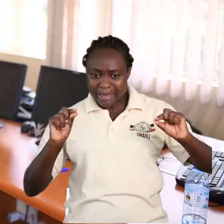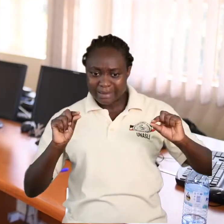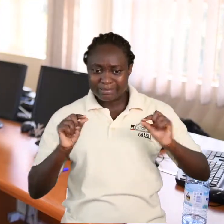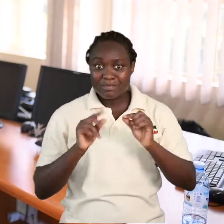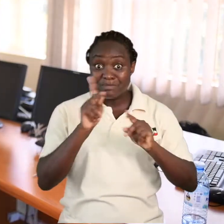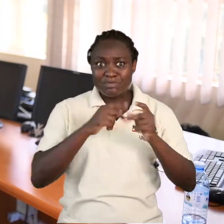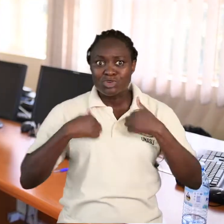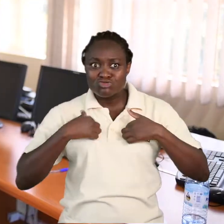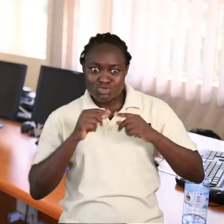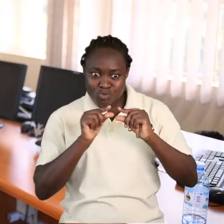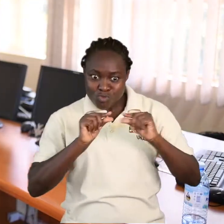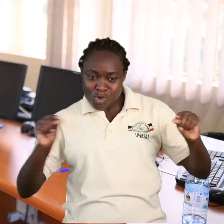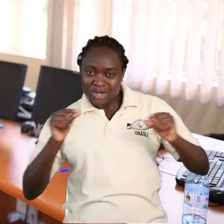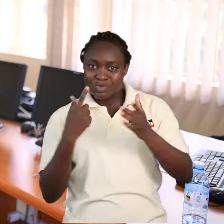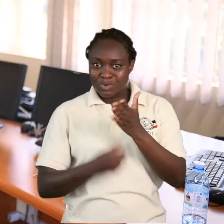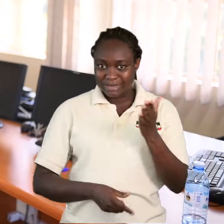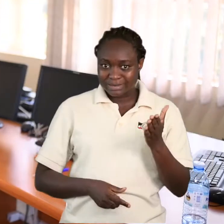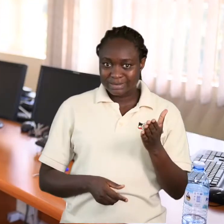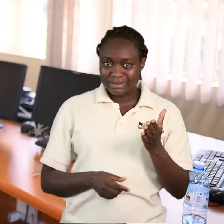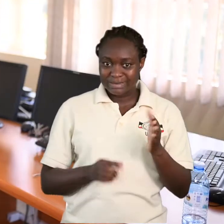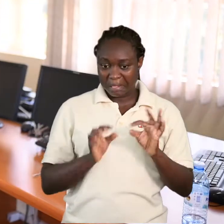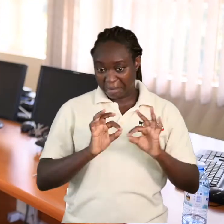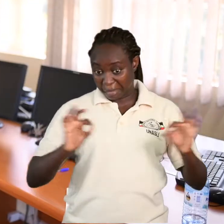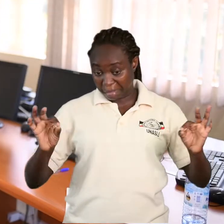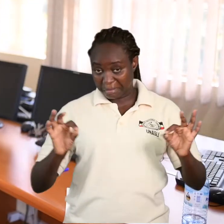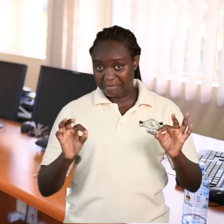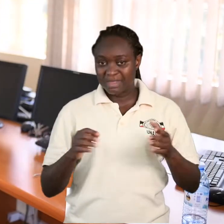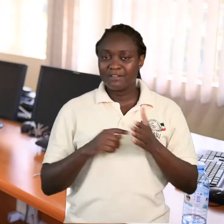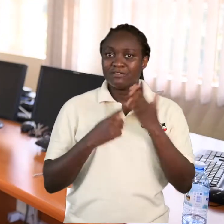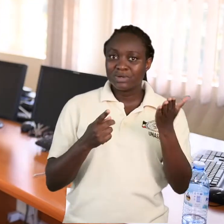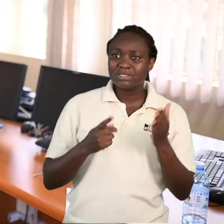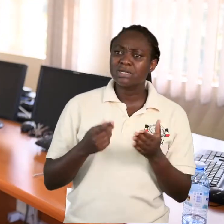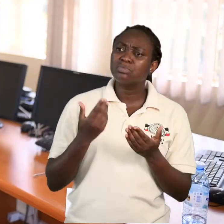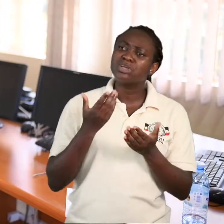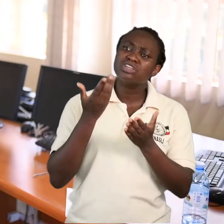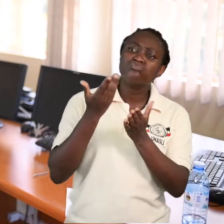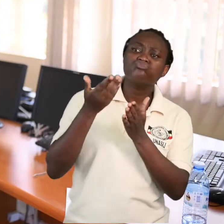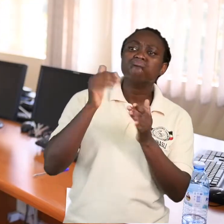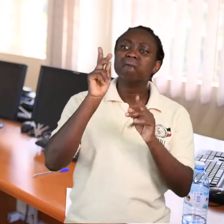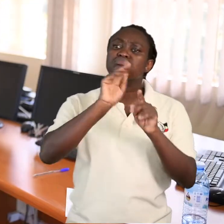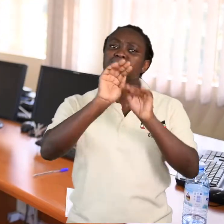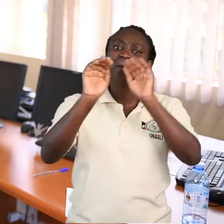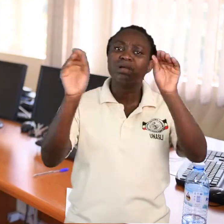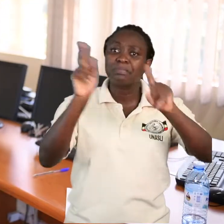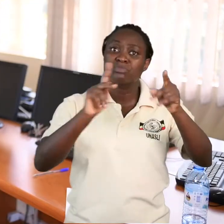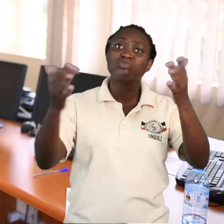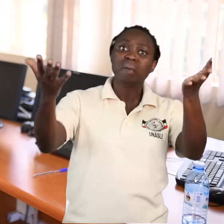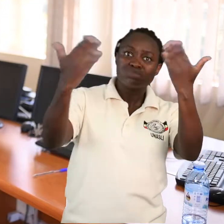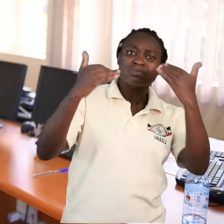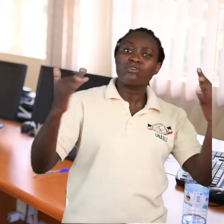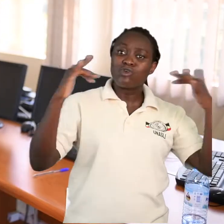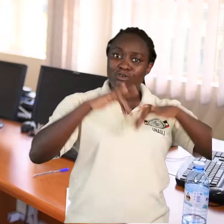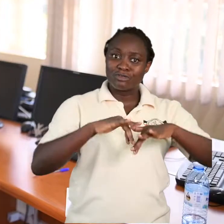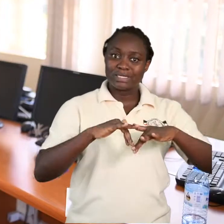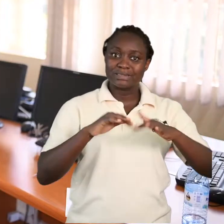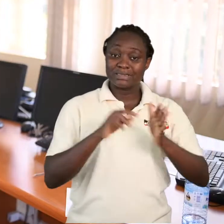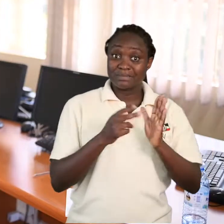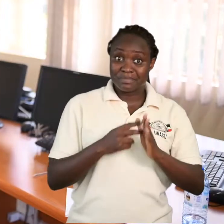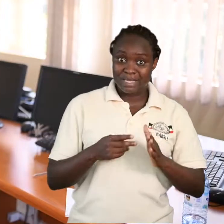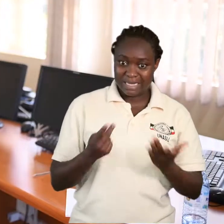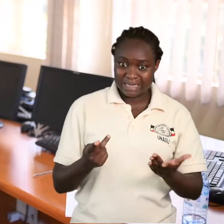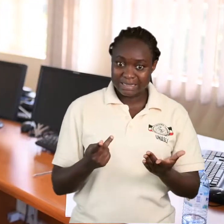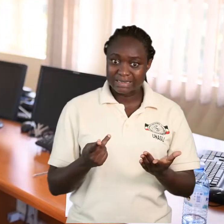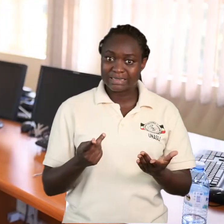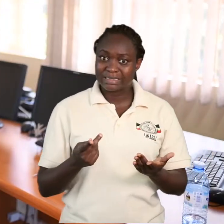For example, if you are calling for someone to attend a conference, you put there something, call